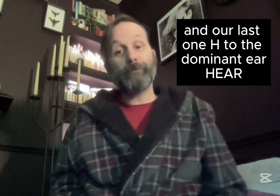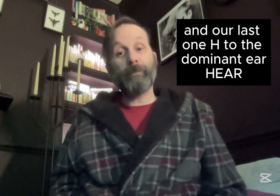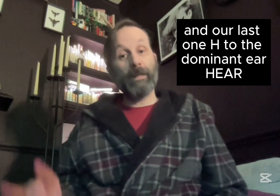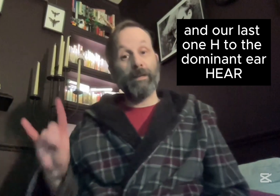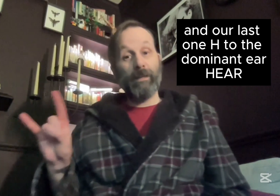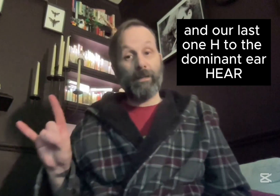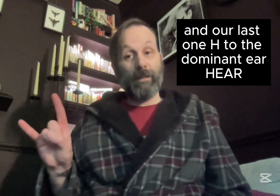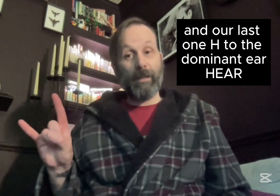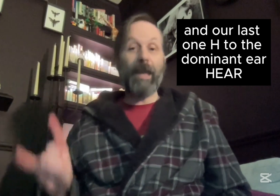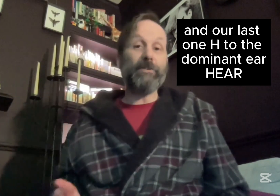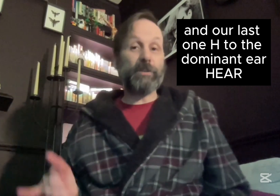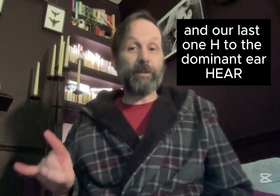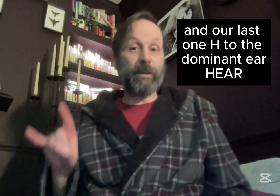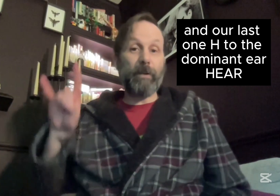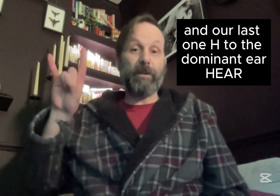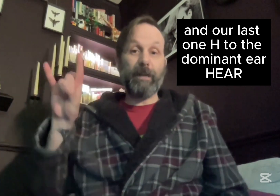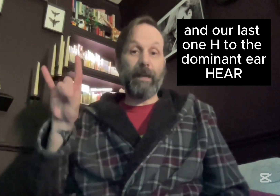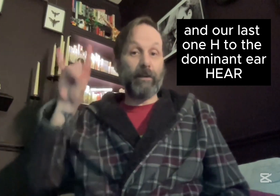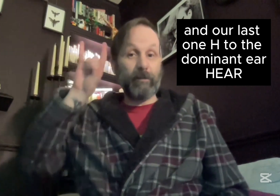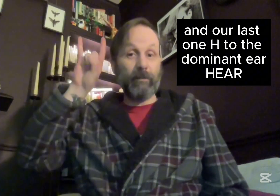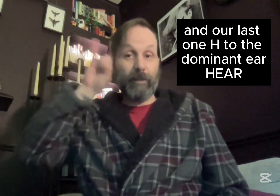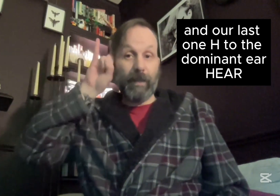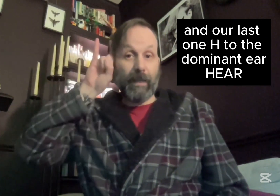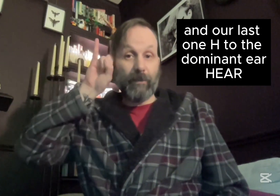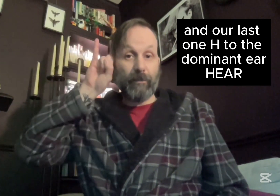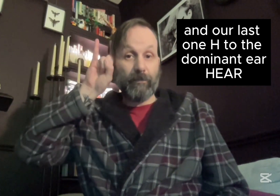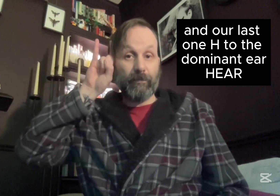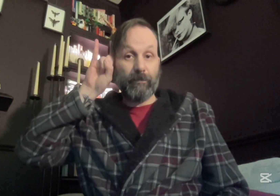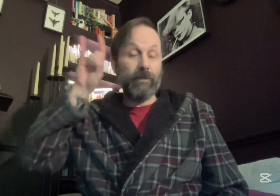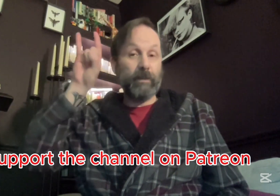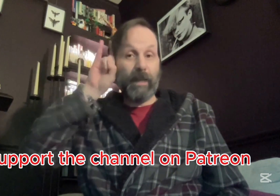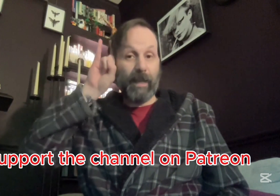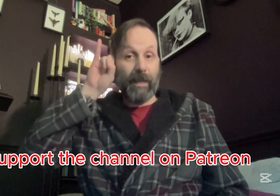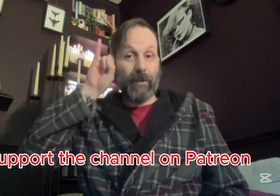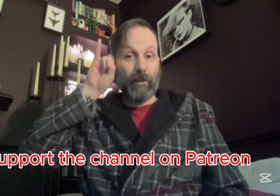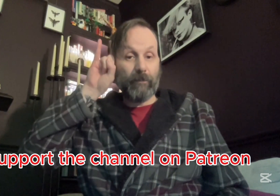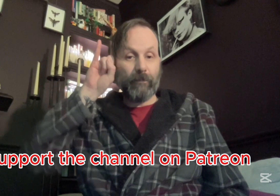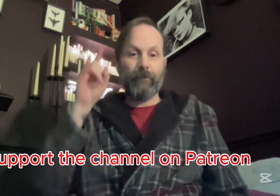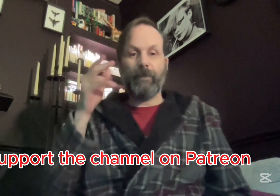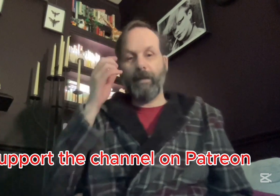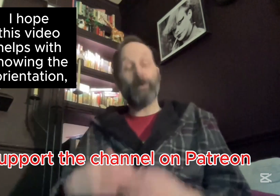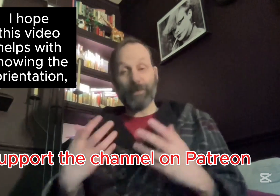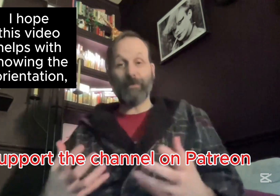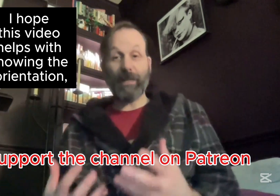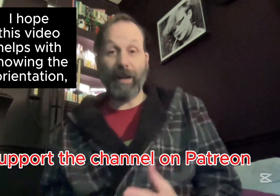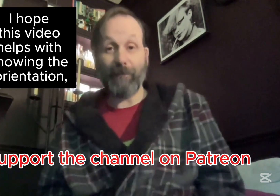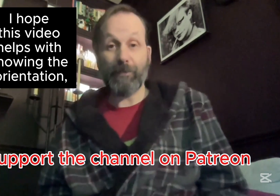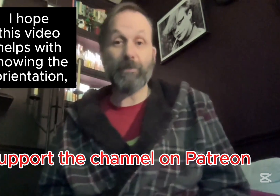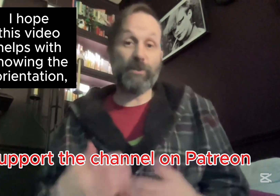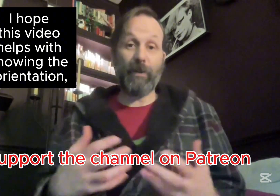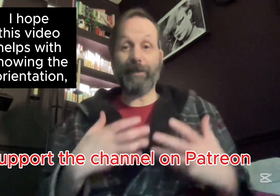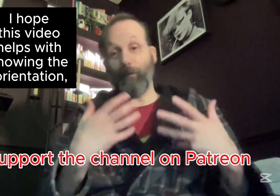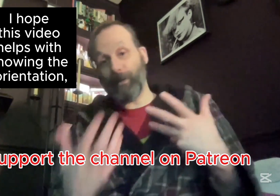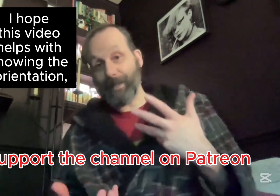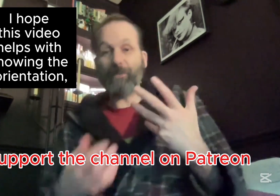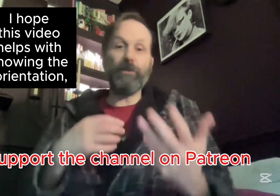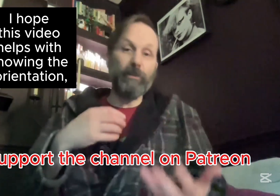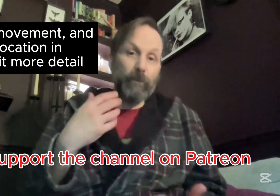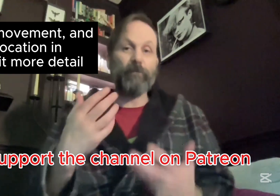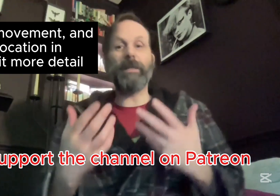H to the dominant ear, ear, ear. I hope this video helps with showing the orientation, the movement,